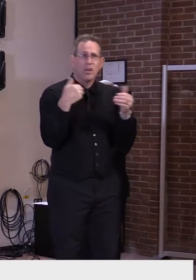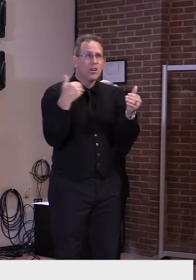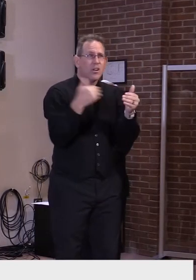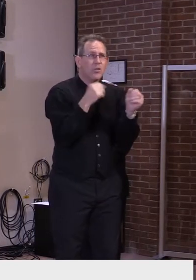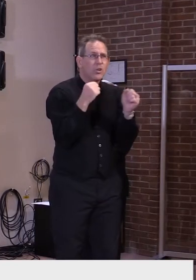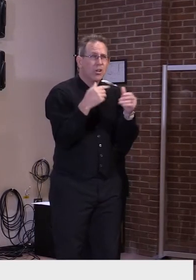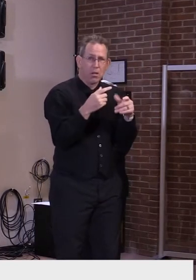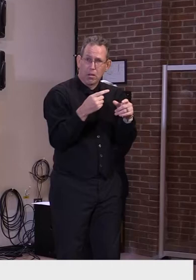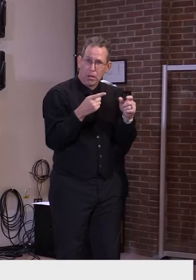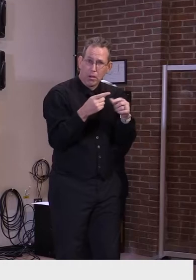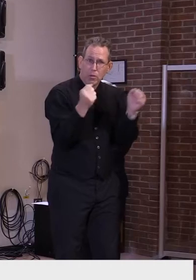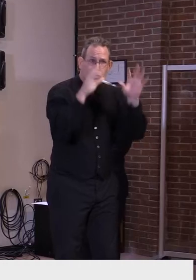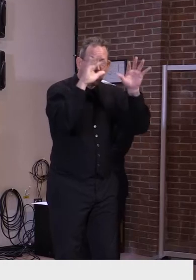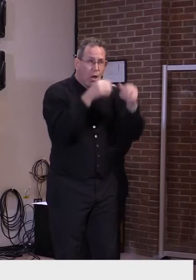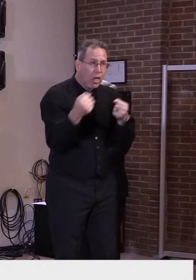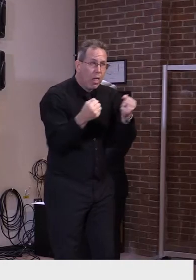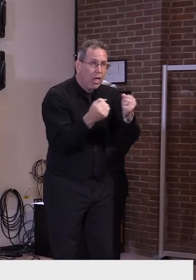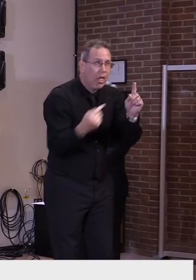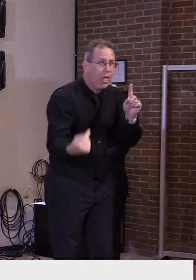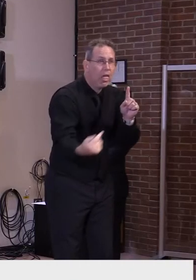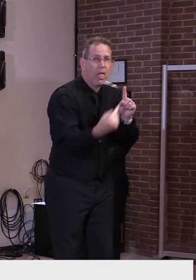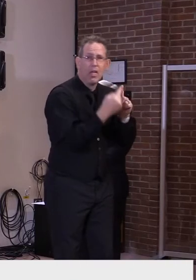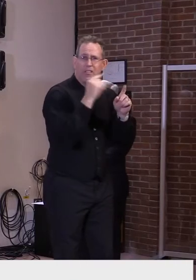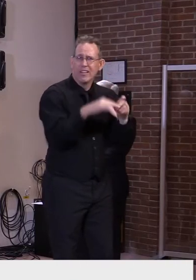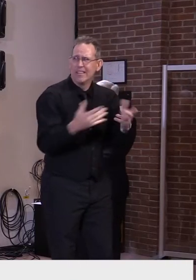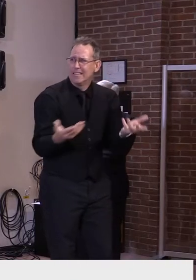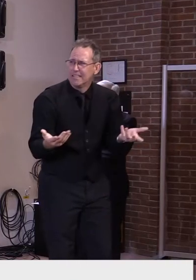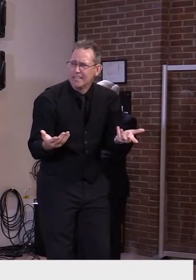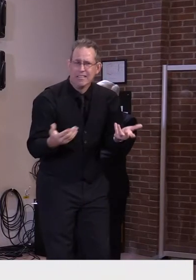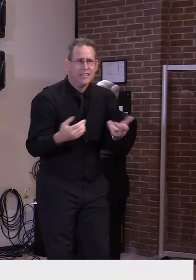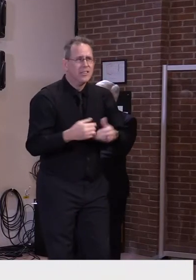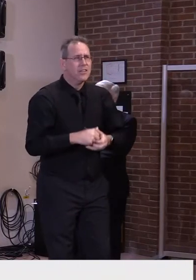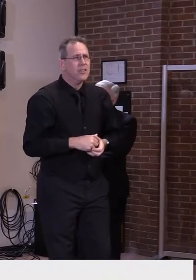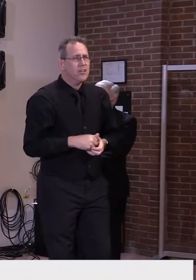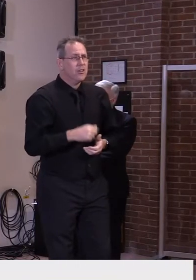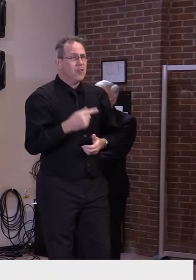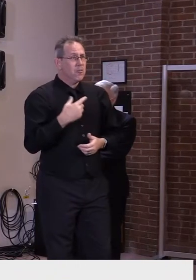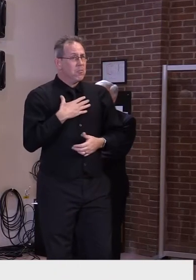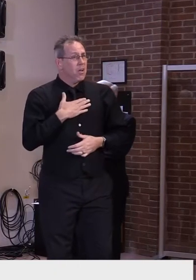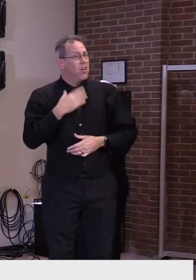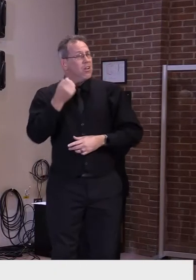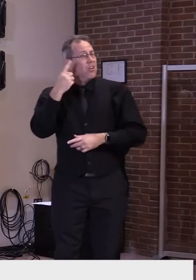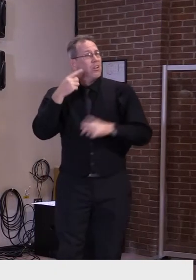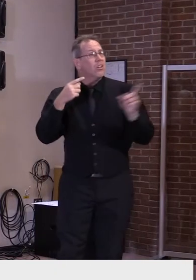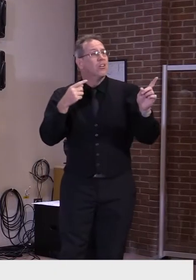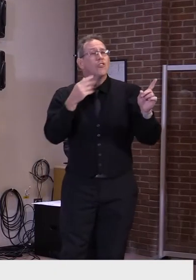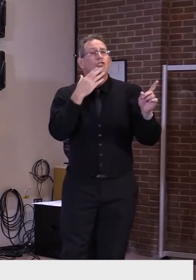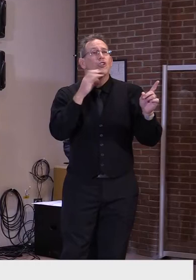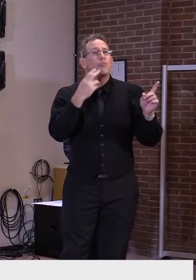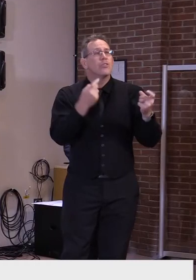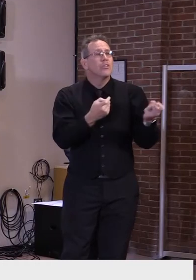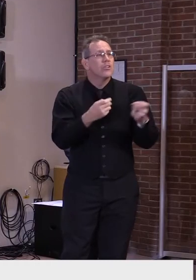has been reaching out to the Department of Health about the possibility of hosting an ongoing winter testing site